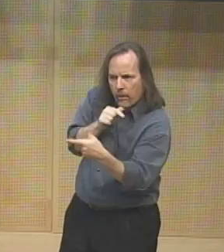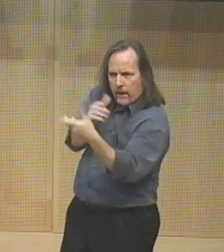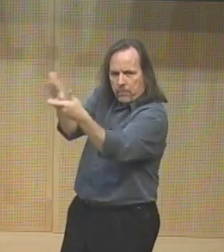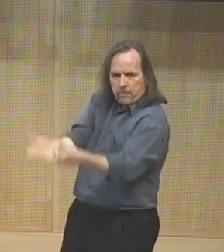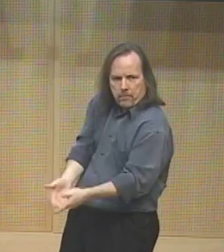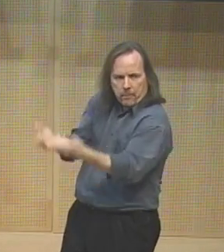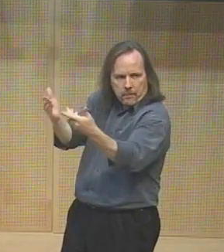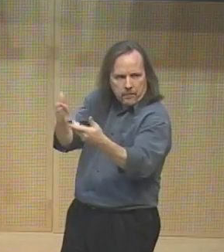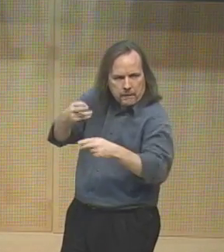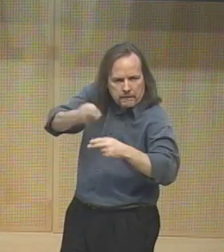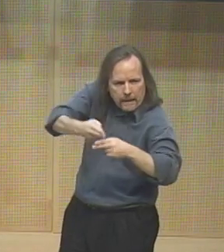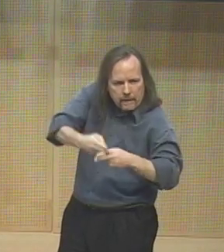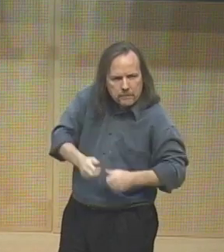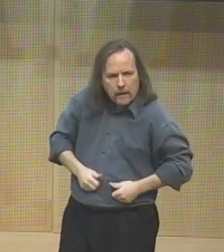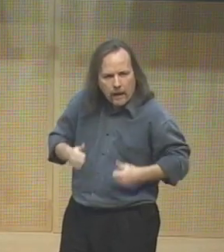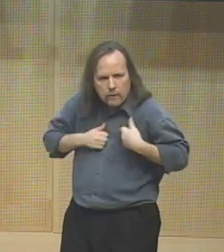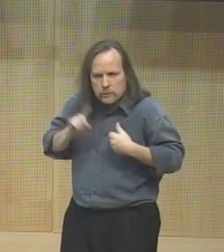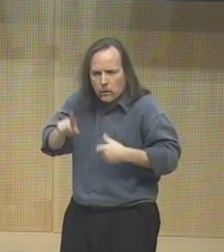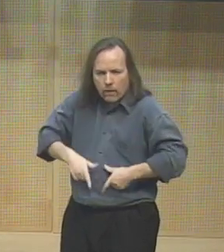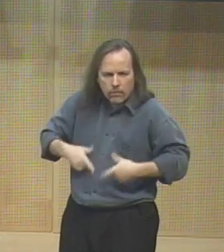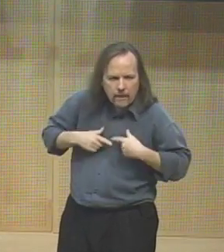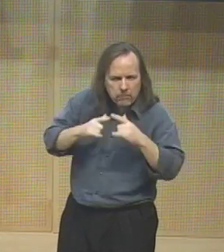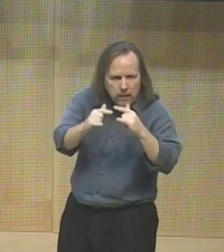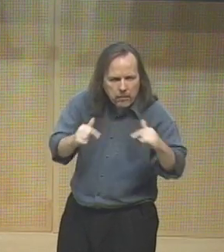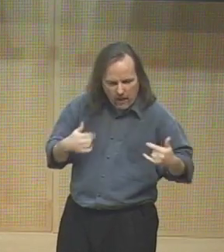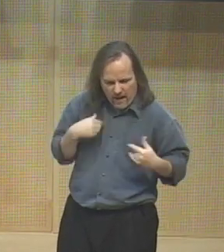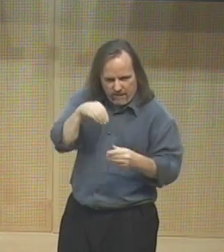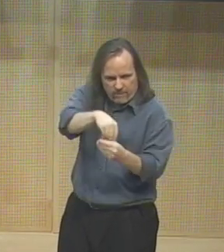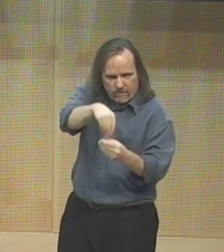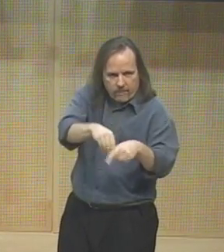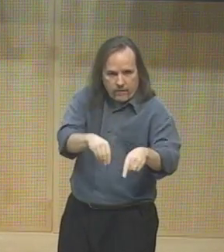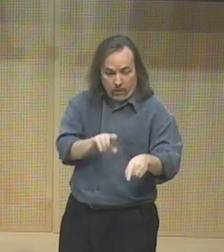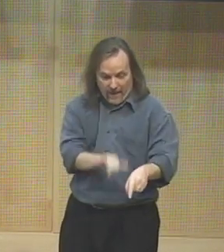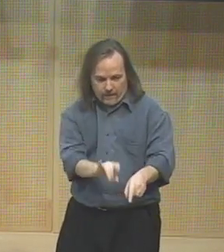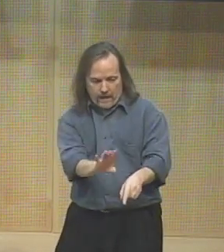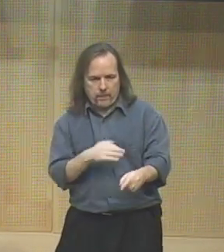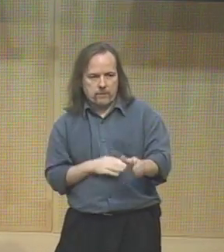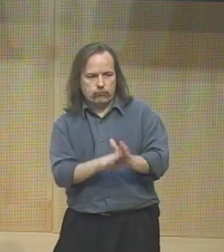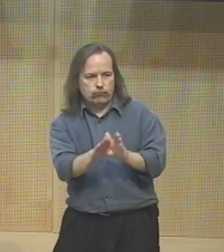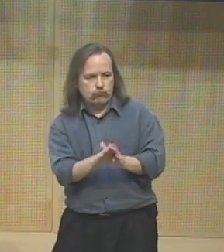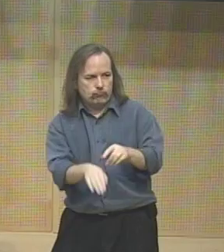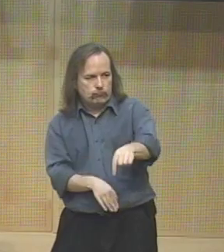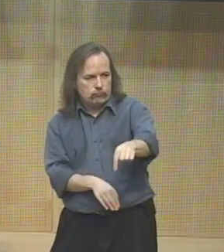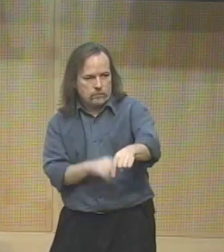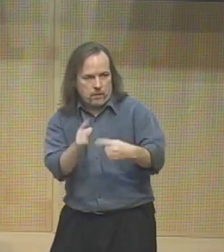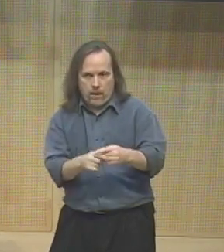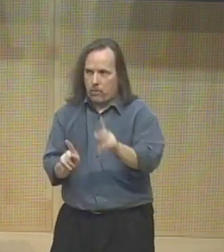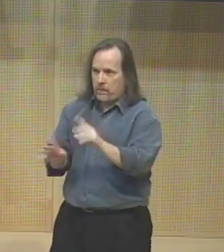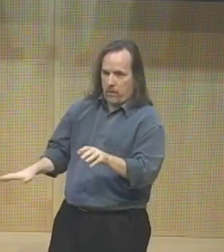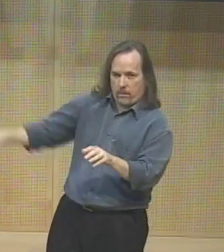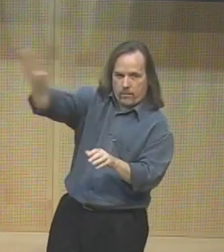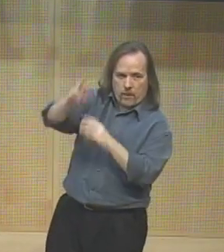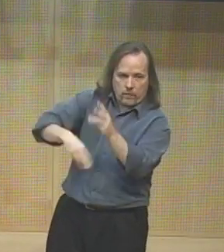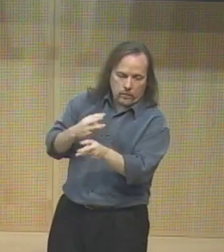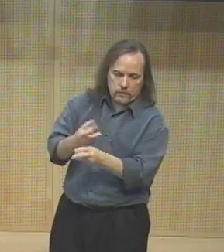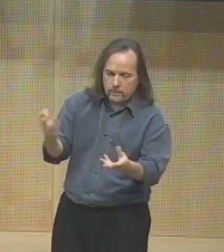employees. And when they're doing those financial investments, they have to collect demographic data on